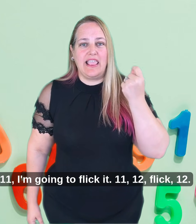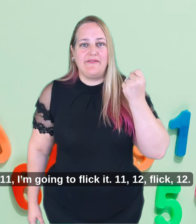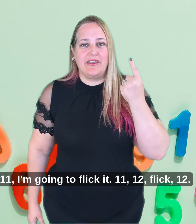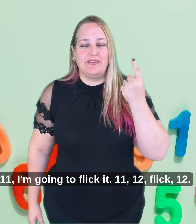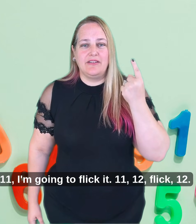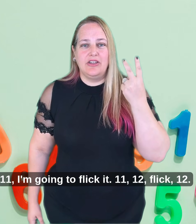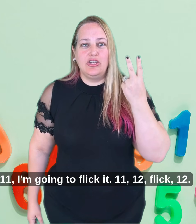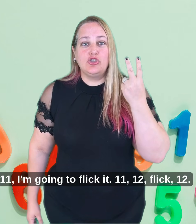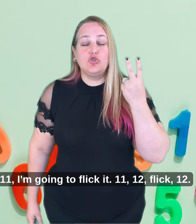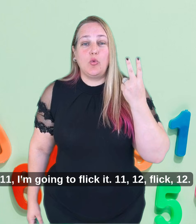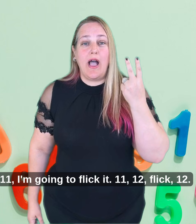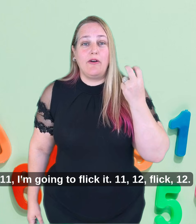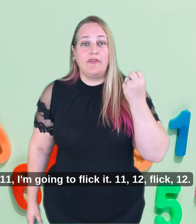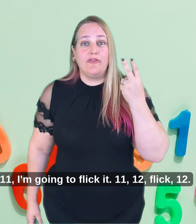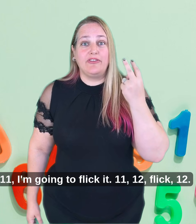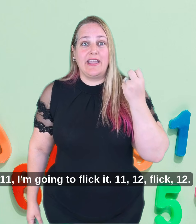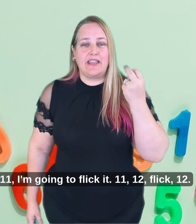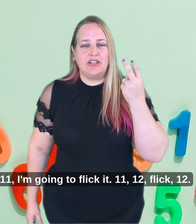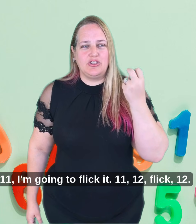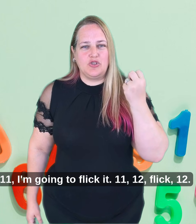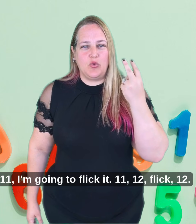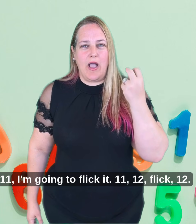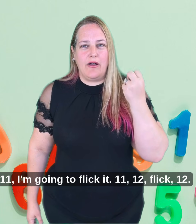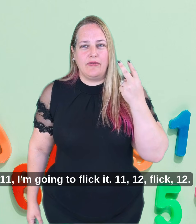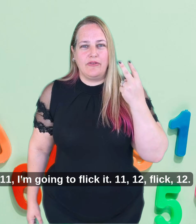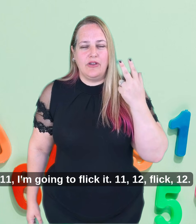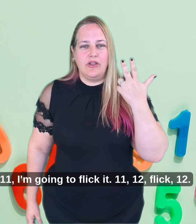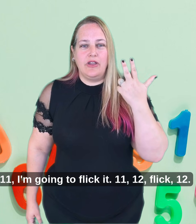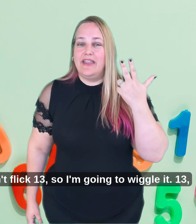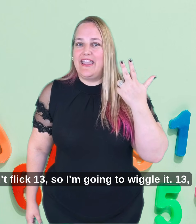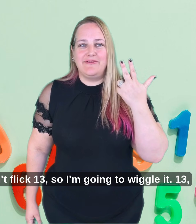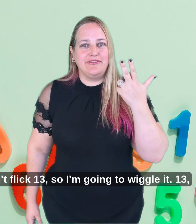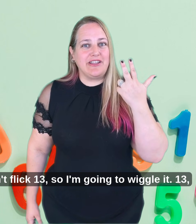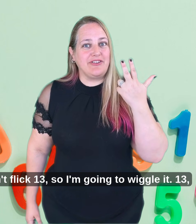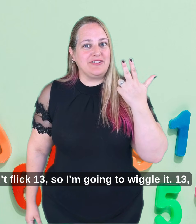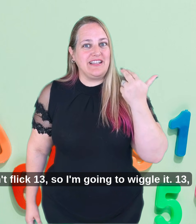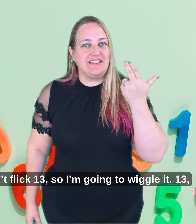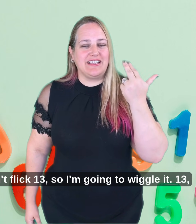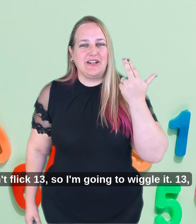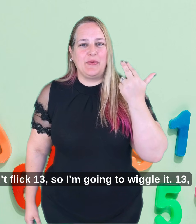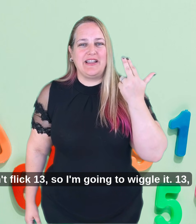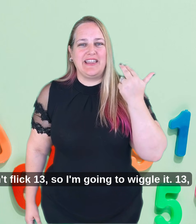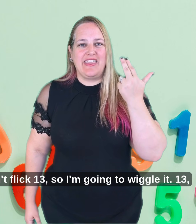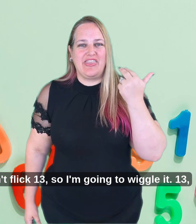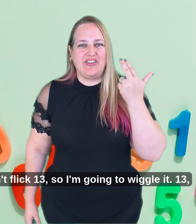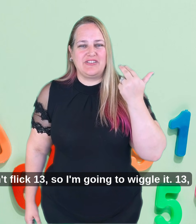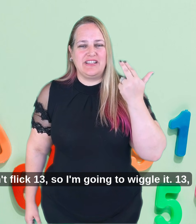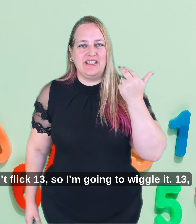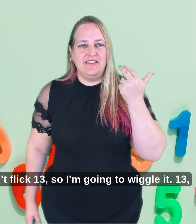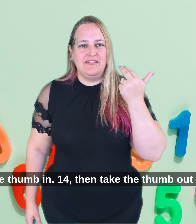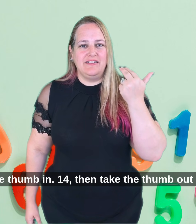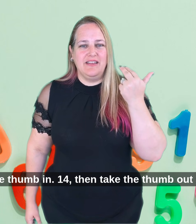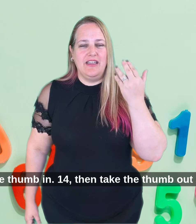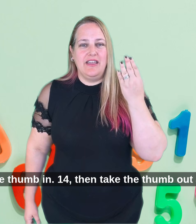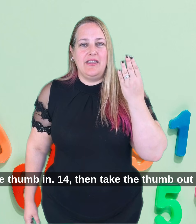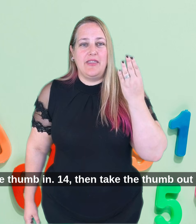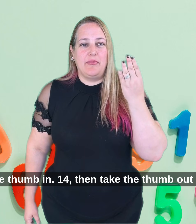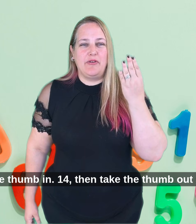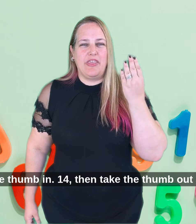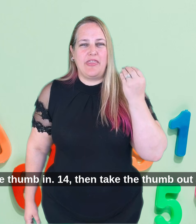11. 12, flick. 12. Can't flick 13, so I'm going to wiggle it. 13. Then put the thumb